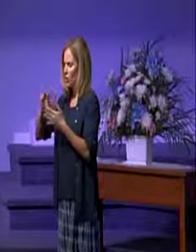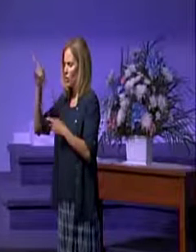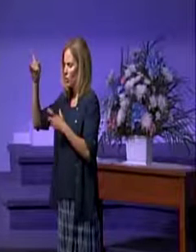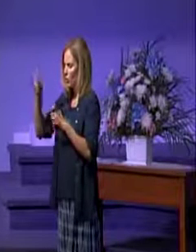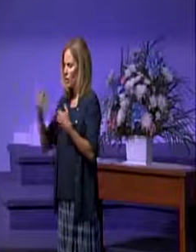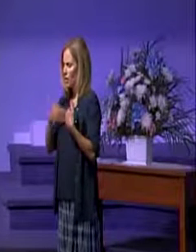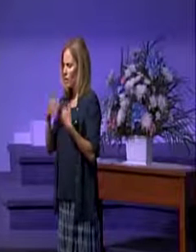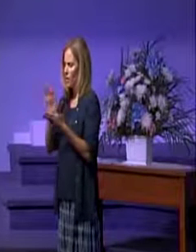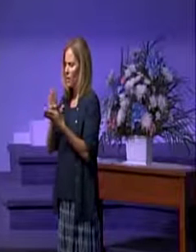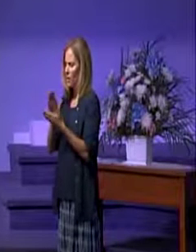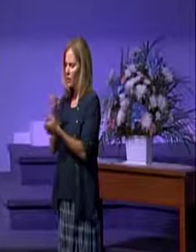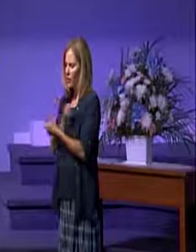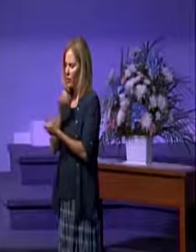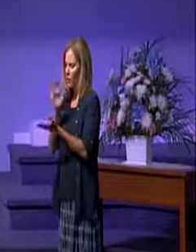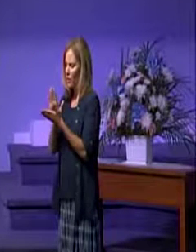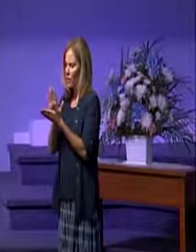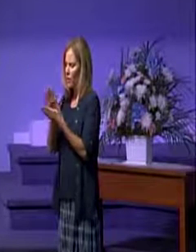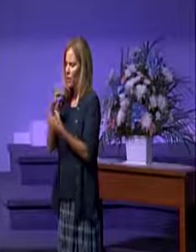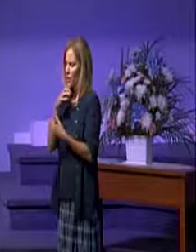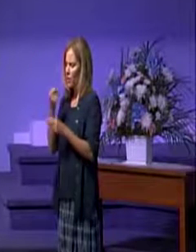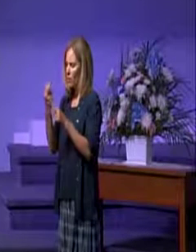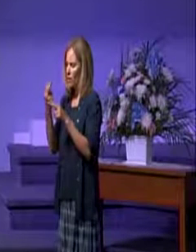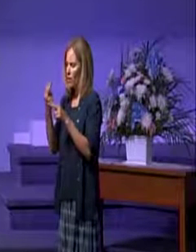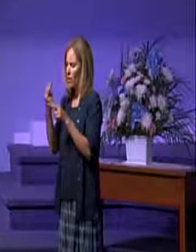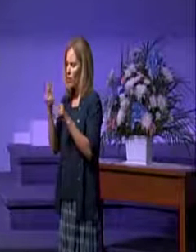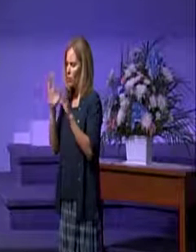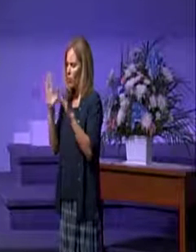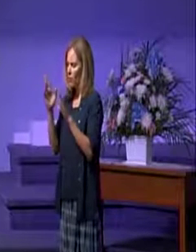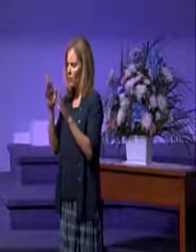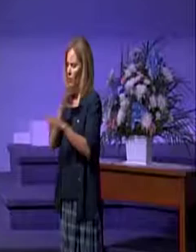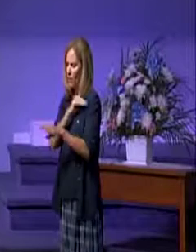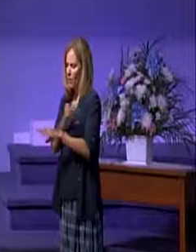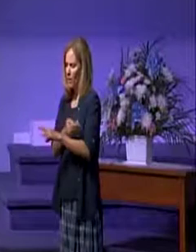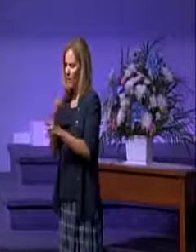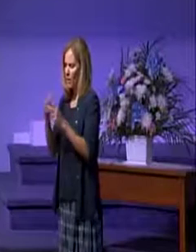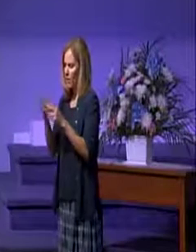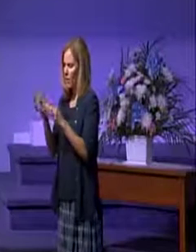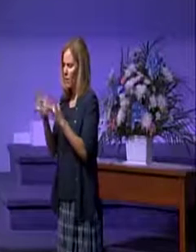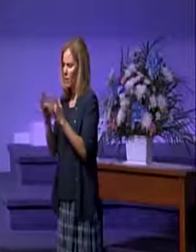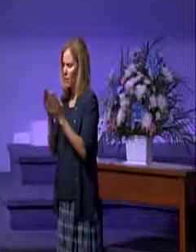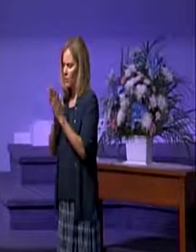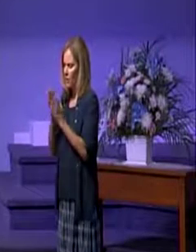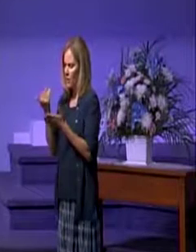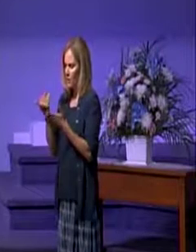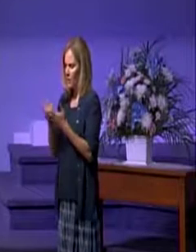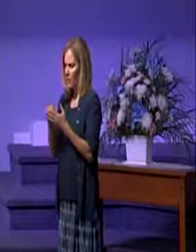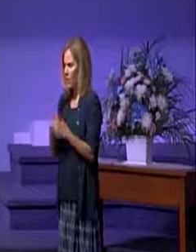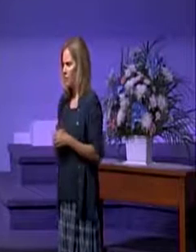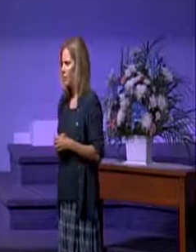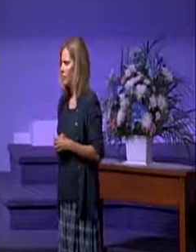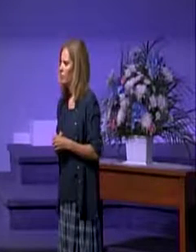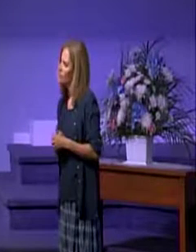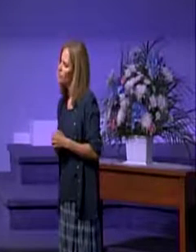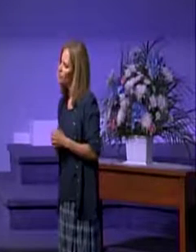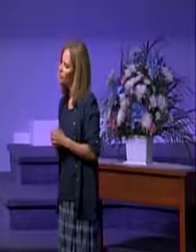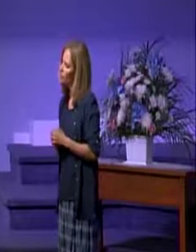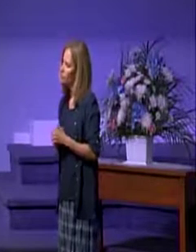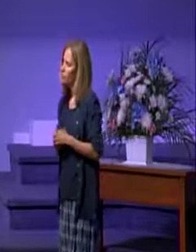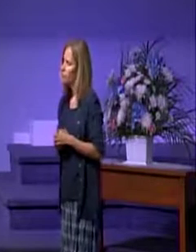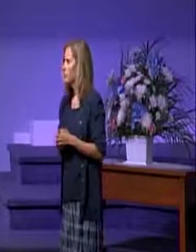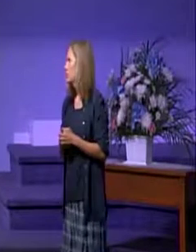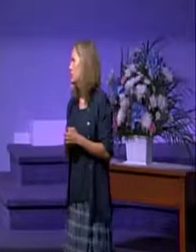we praise you, and it's in that precious and wonderful and powerful name of Jesus that we pray. Amen.